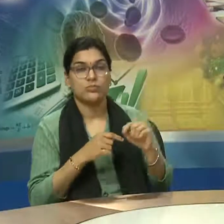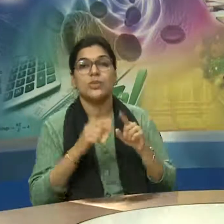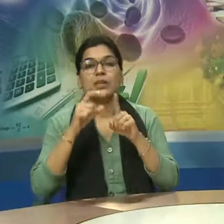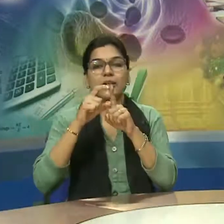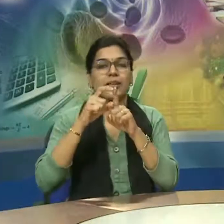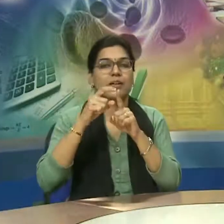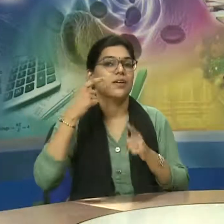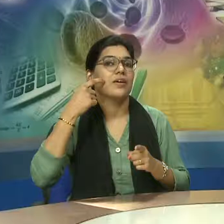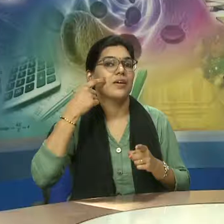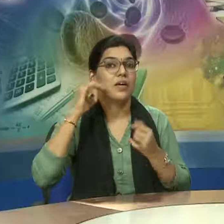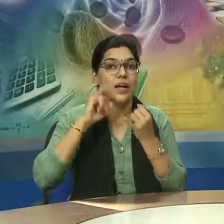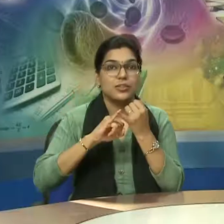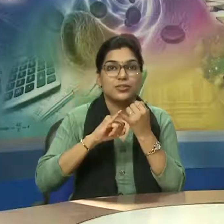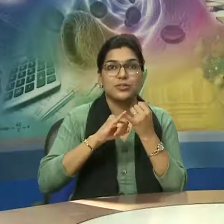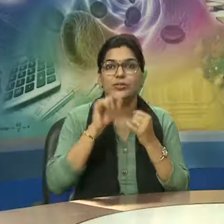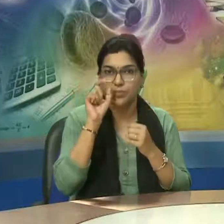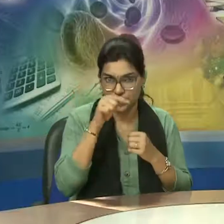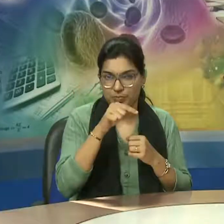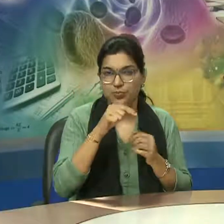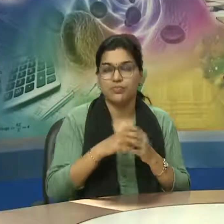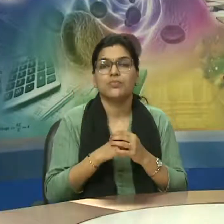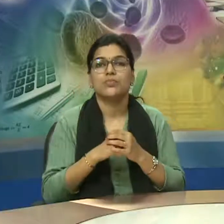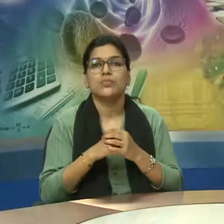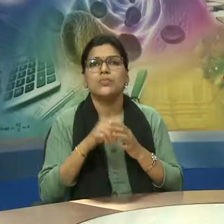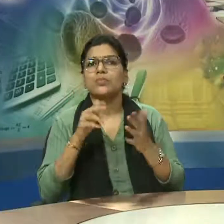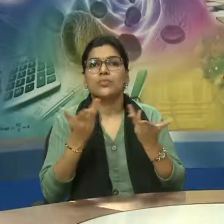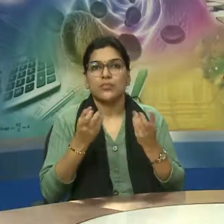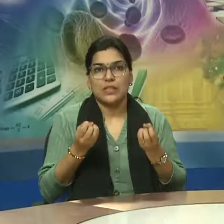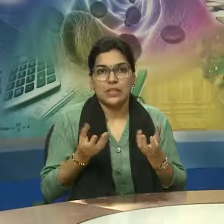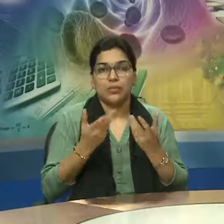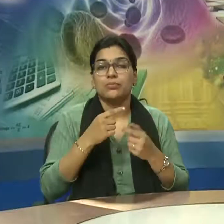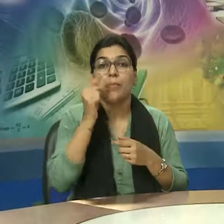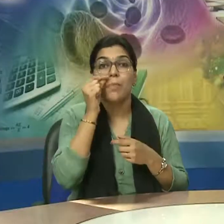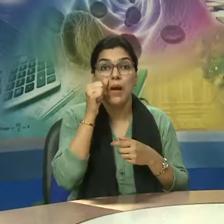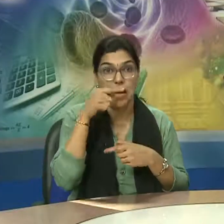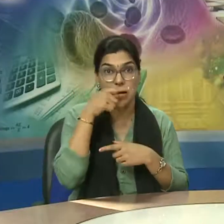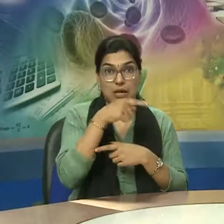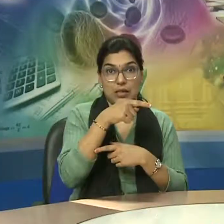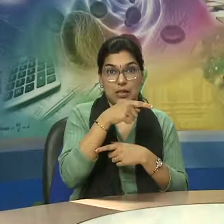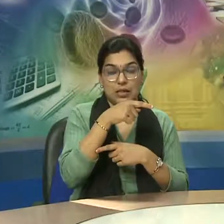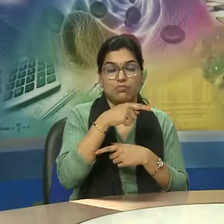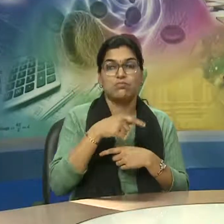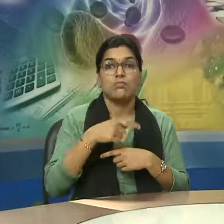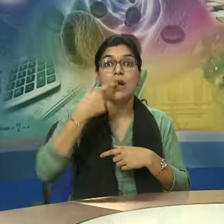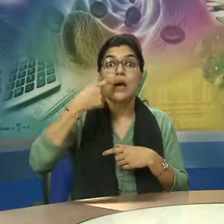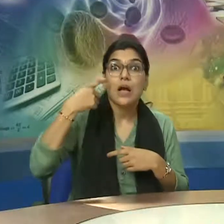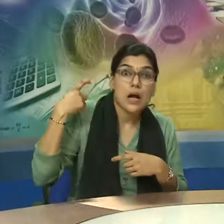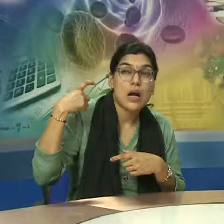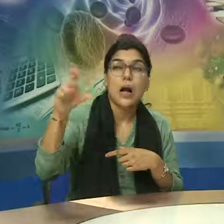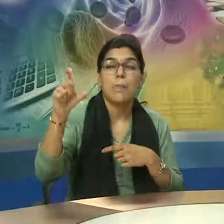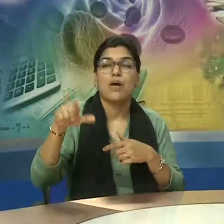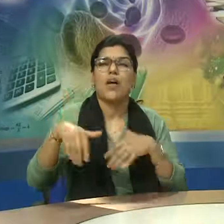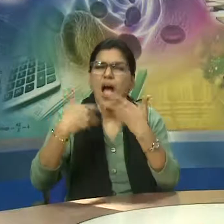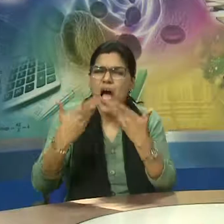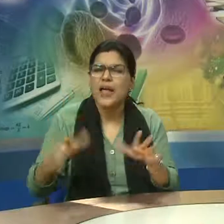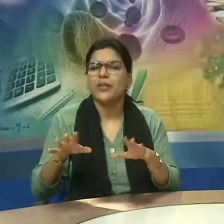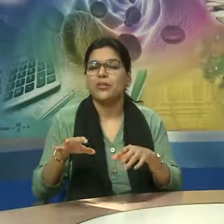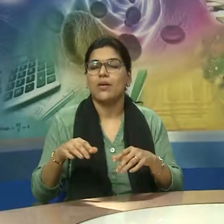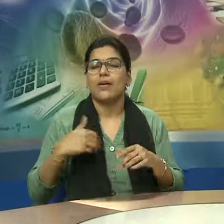size or maybe not suitable for you. Next sentence is, he